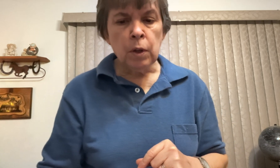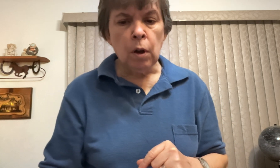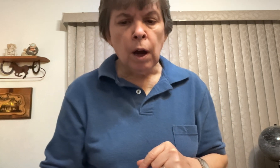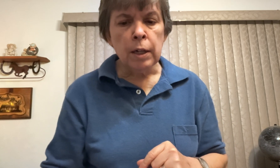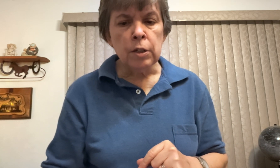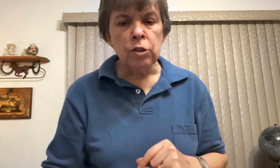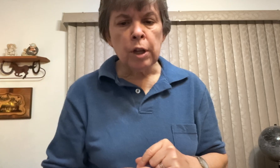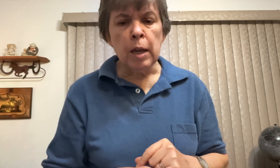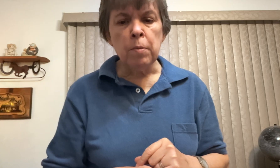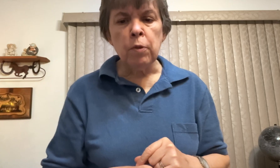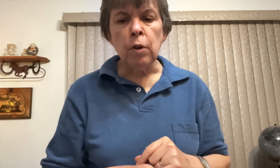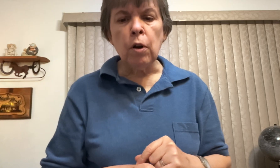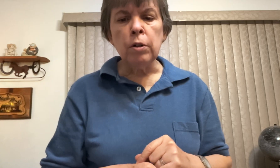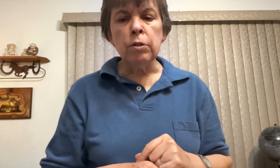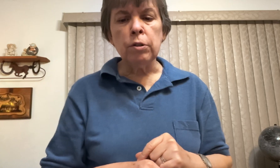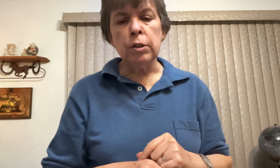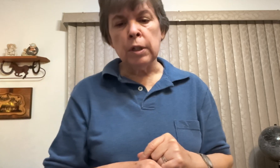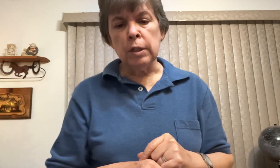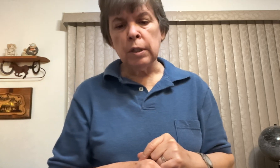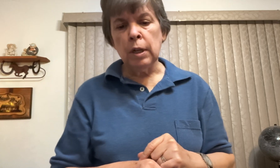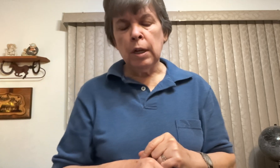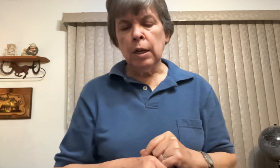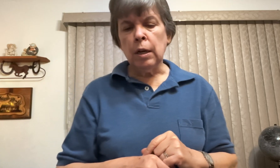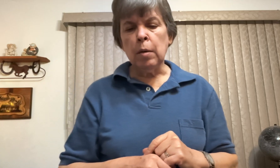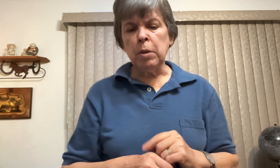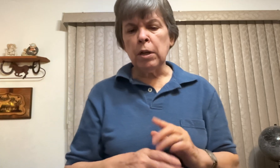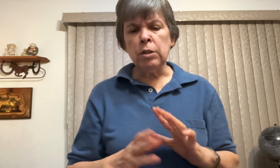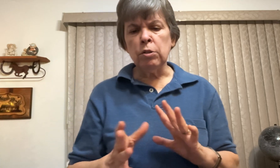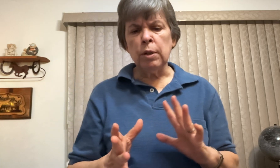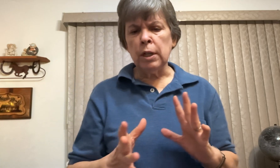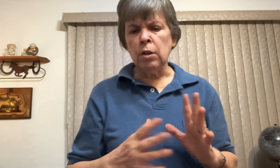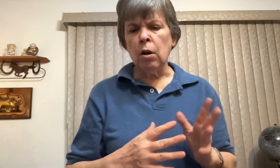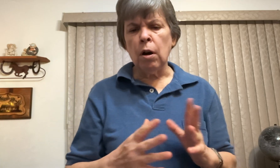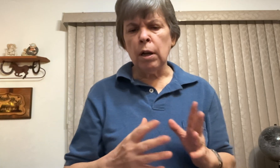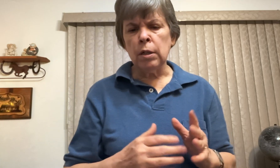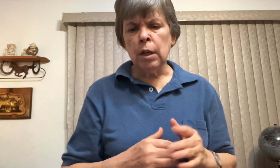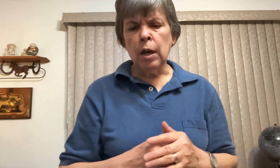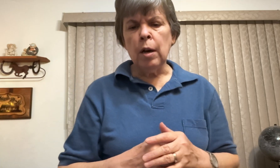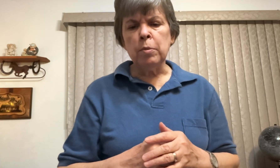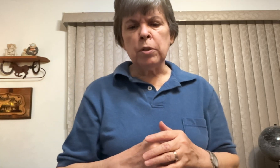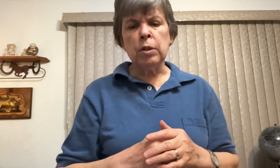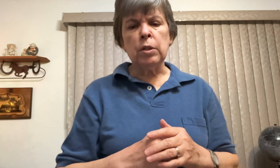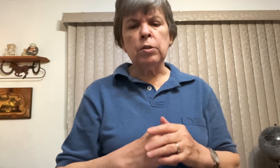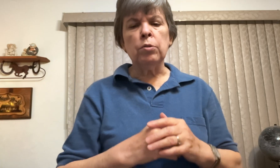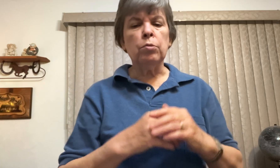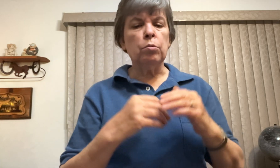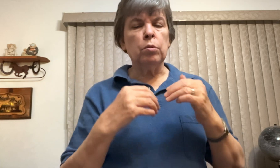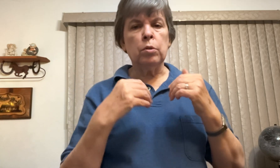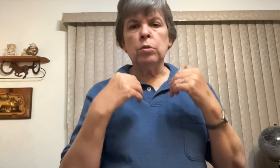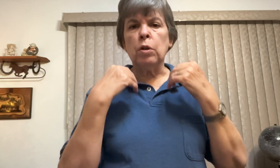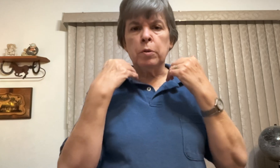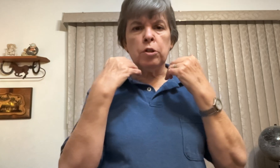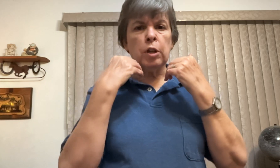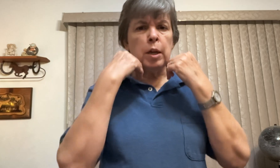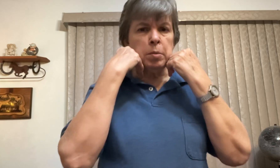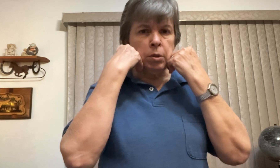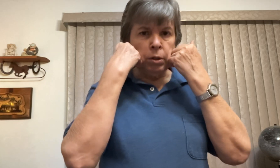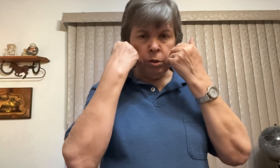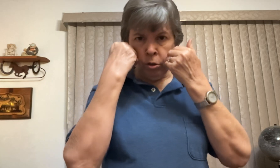Caught in shame for all your sin. I'm not going to do any caught. I'm just going to start with shame. So this is